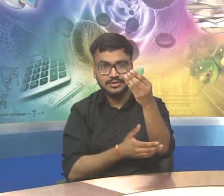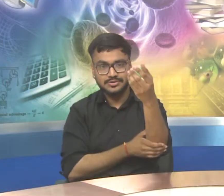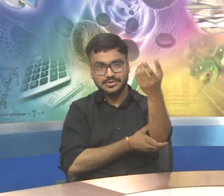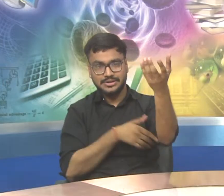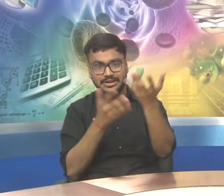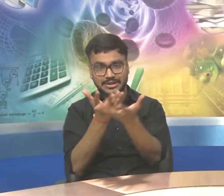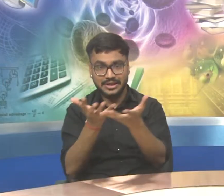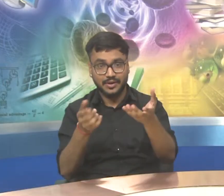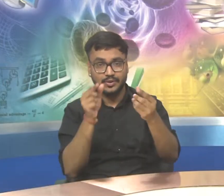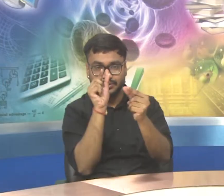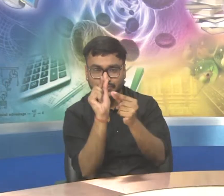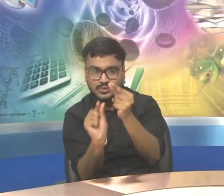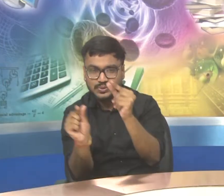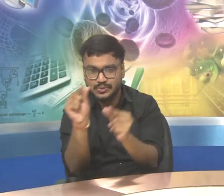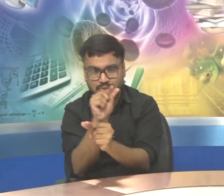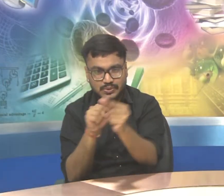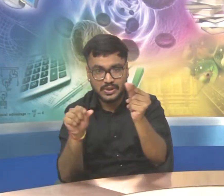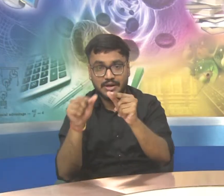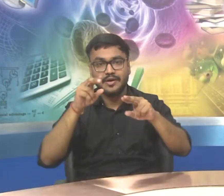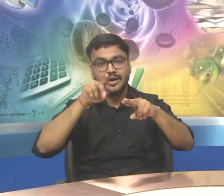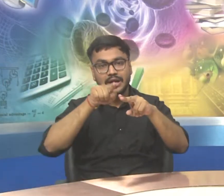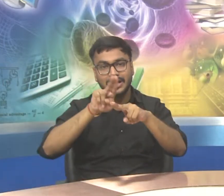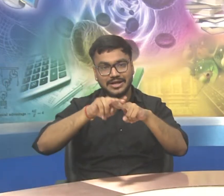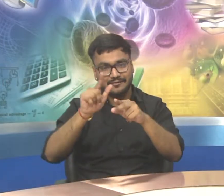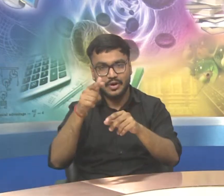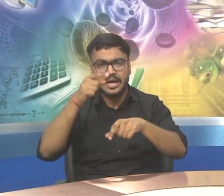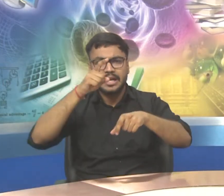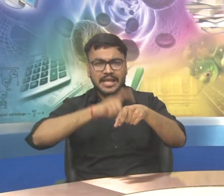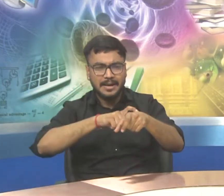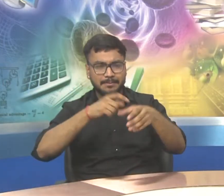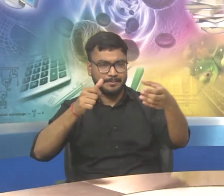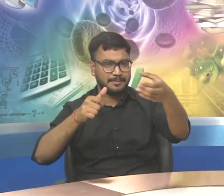Second example, we can also see muddy water.